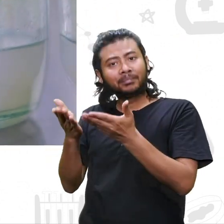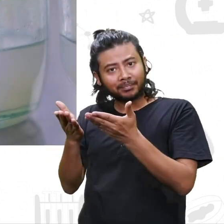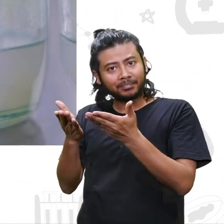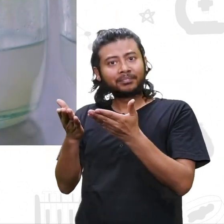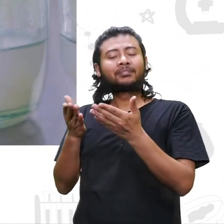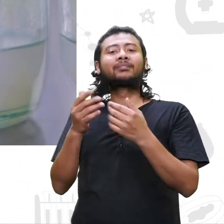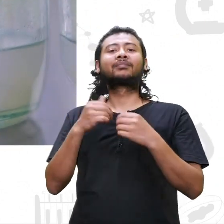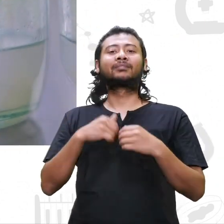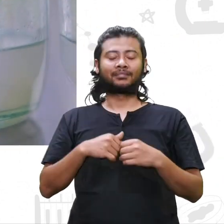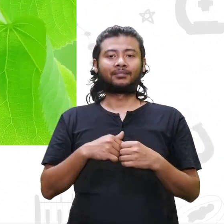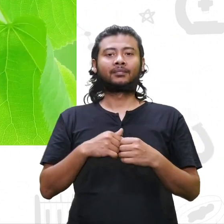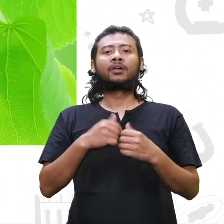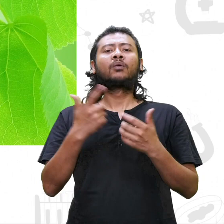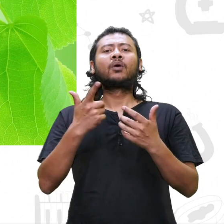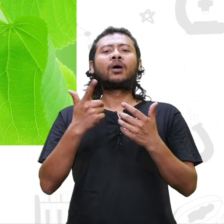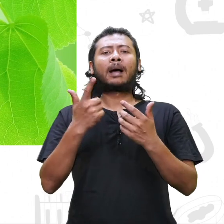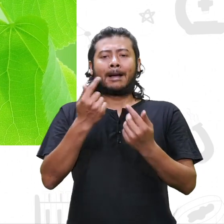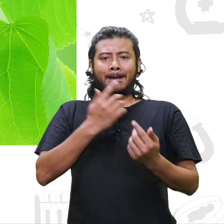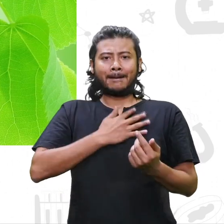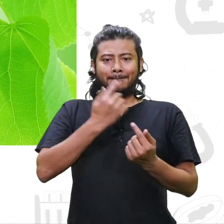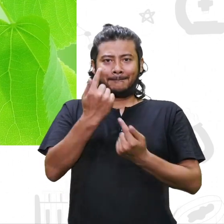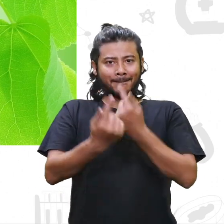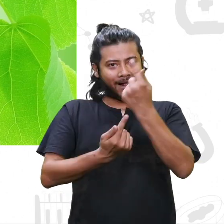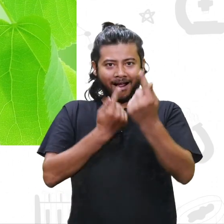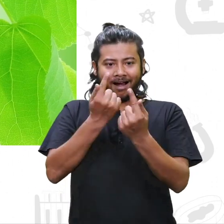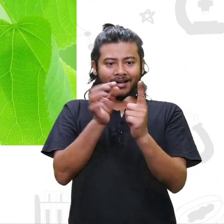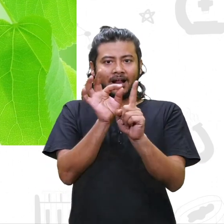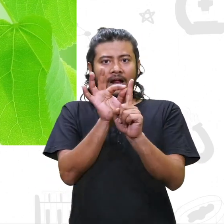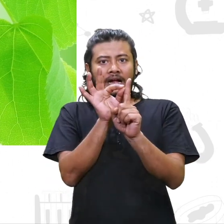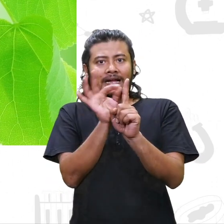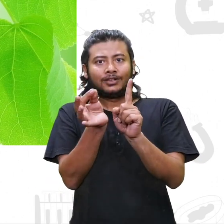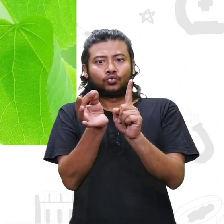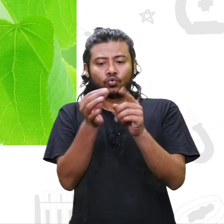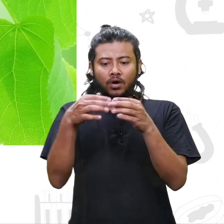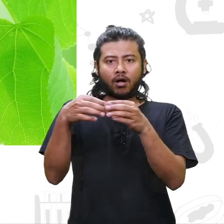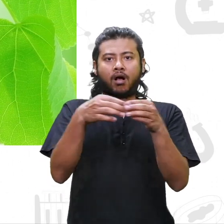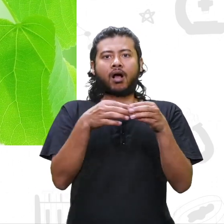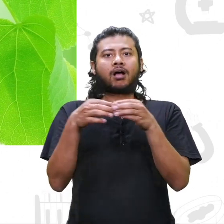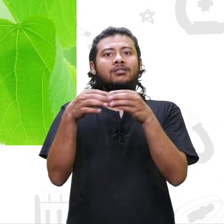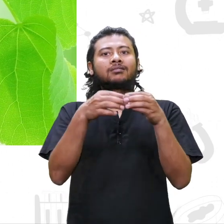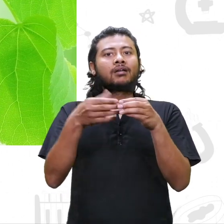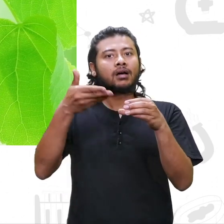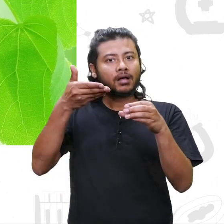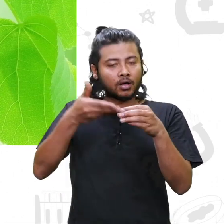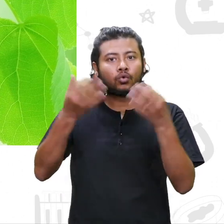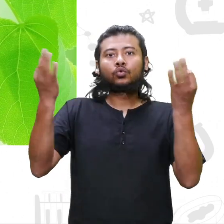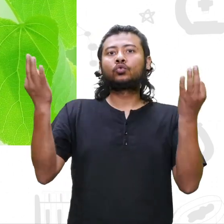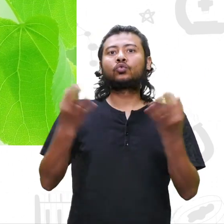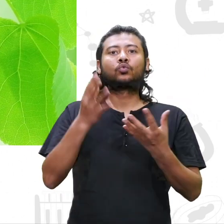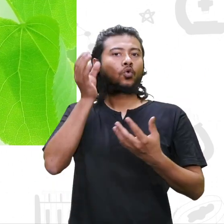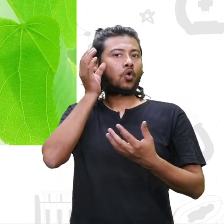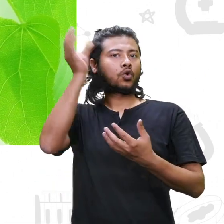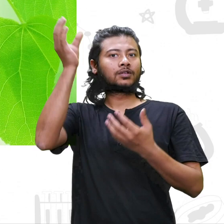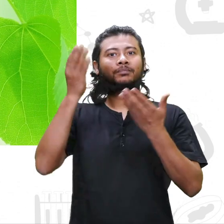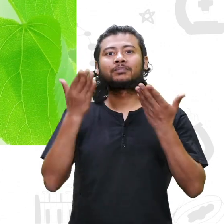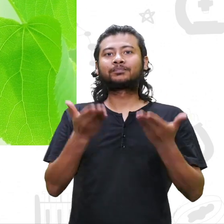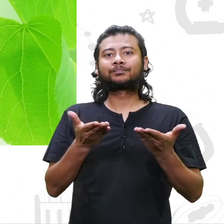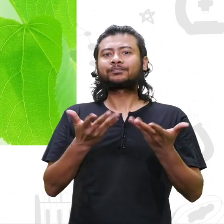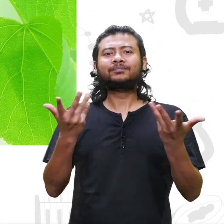culture. The technique of plant tissue culture has been very advantageous in many ways. Conservation